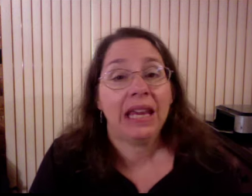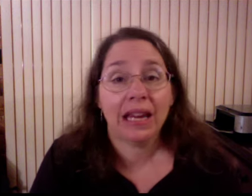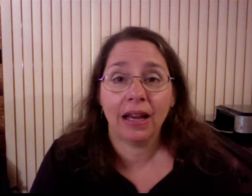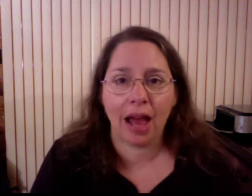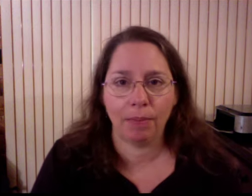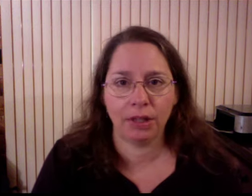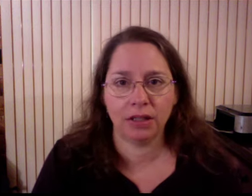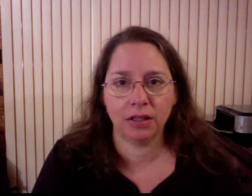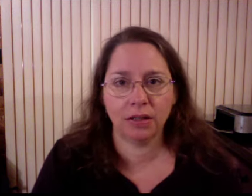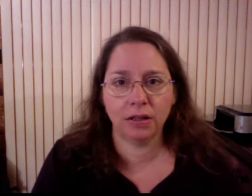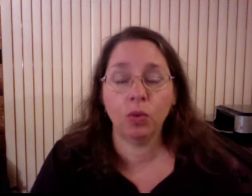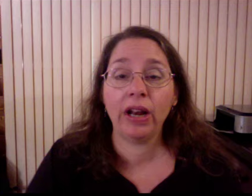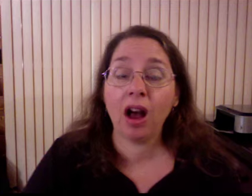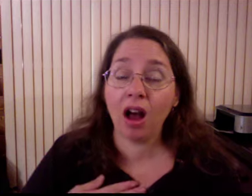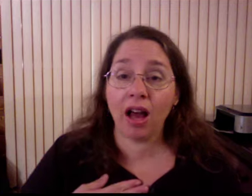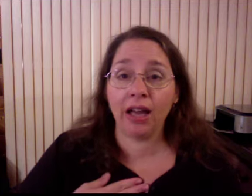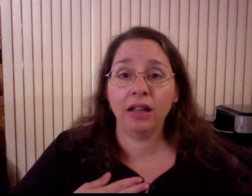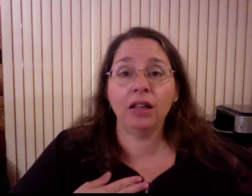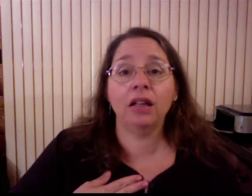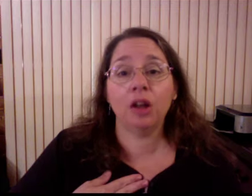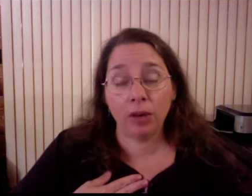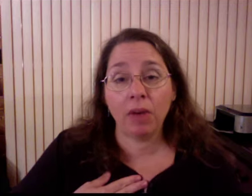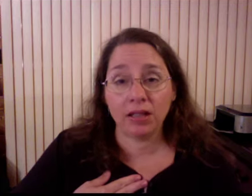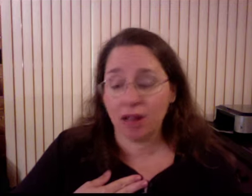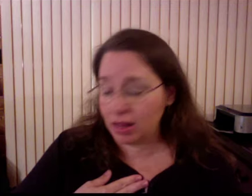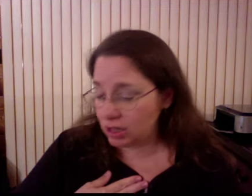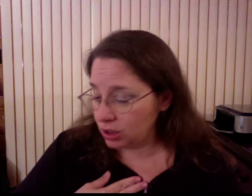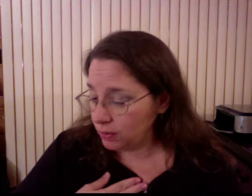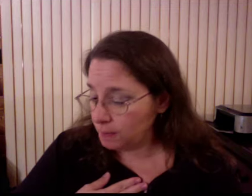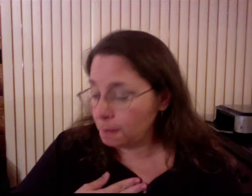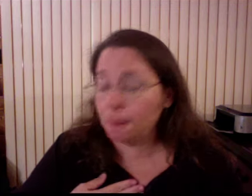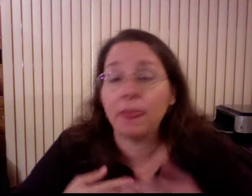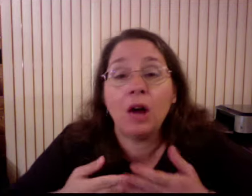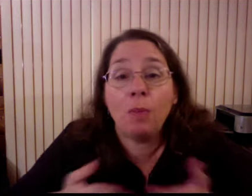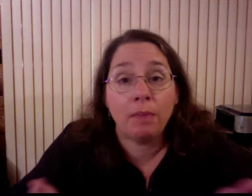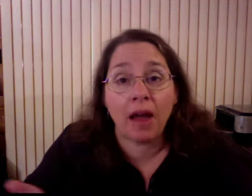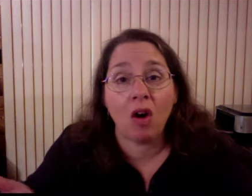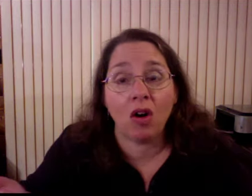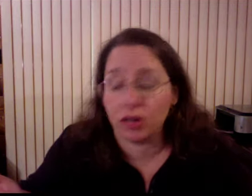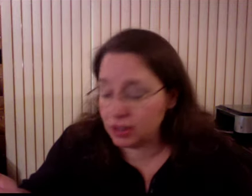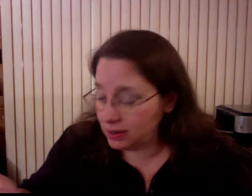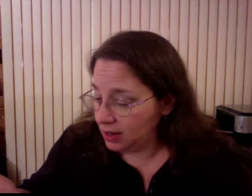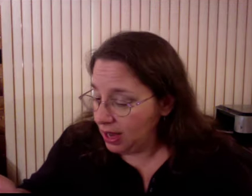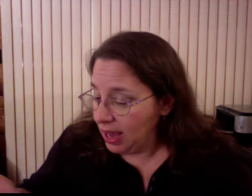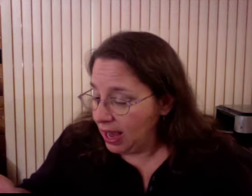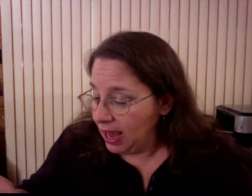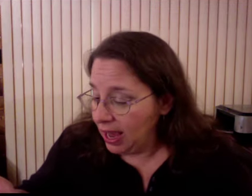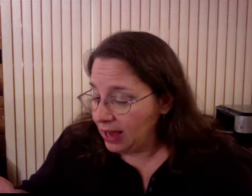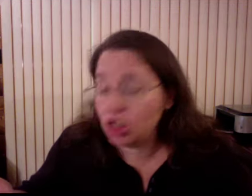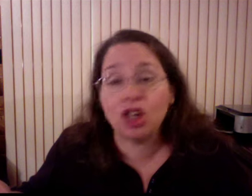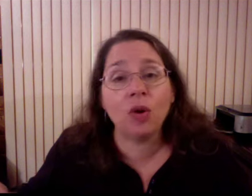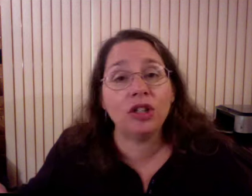Meeting happens when I, knowing my solitude, open my heart and show a